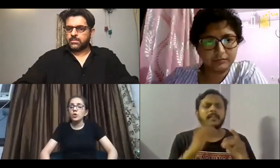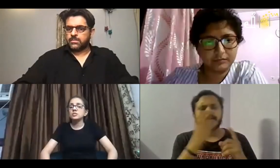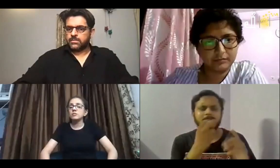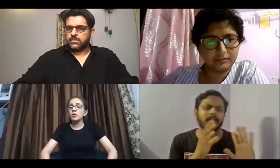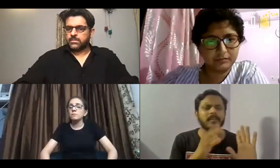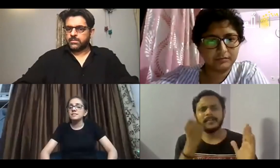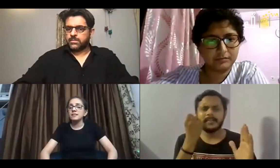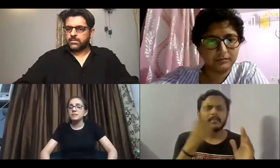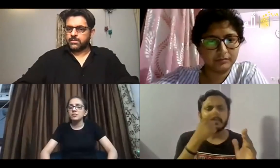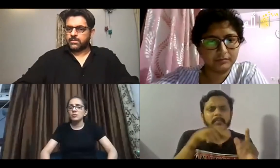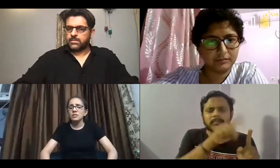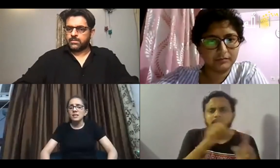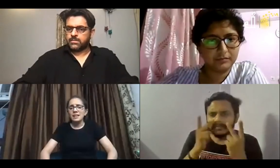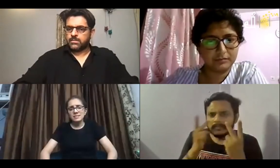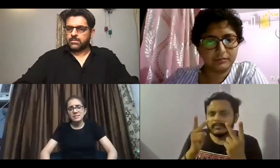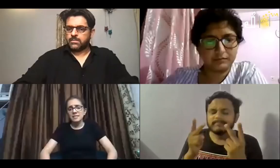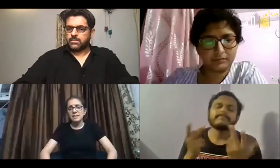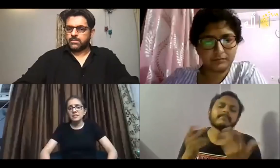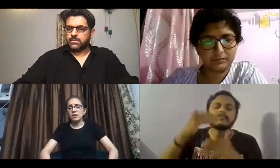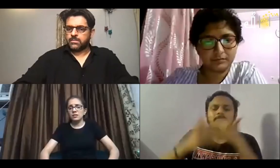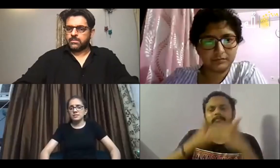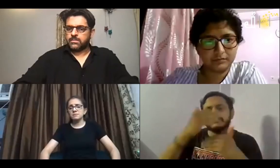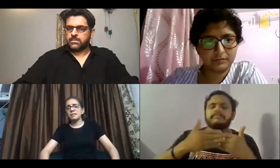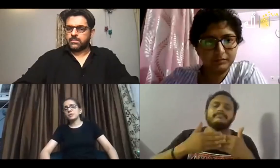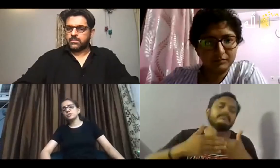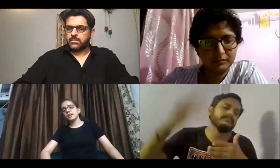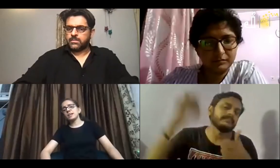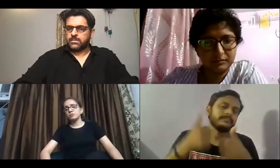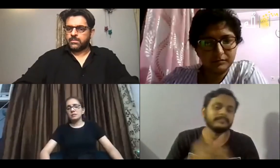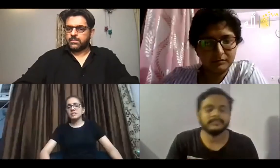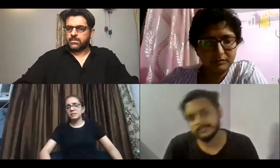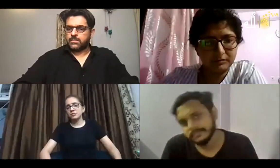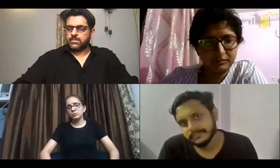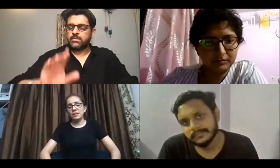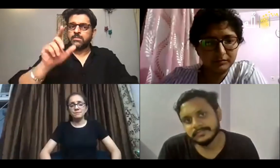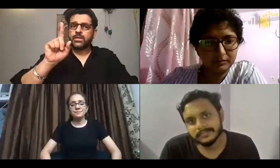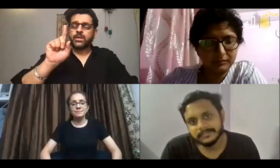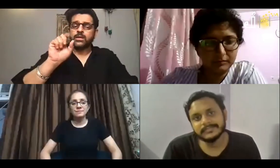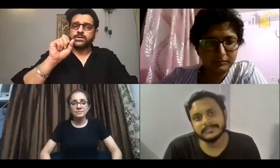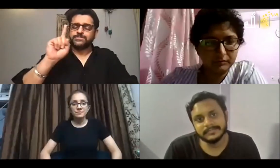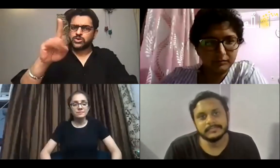very positive about myself, and I understand that this is my language, and we've been taking it through them.